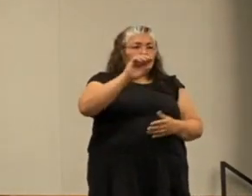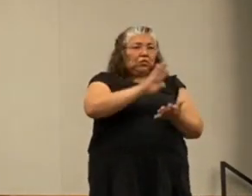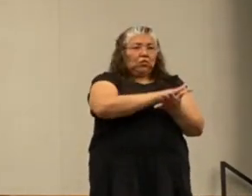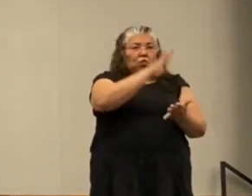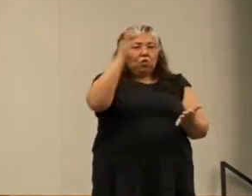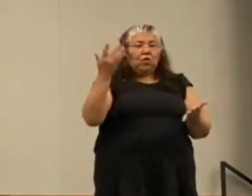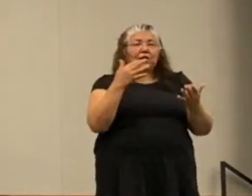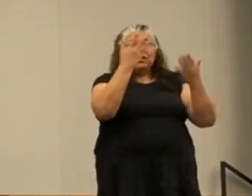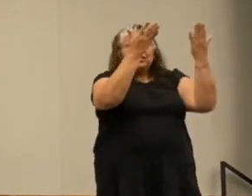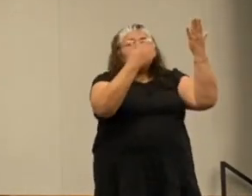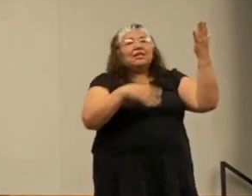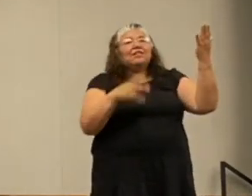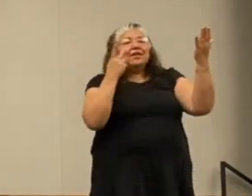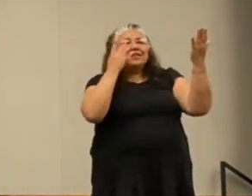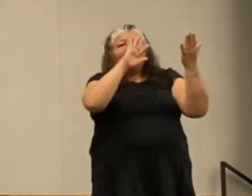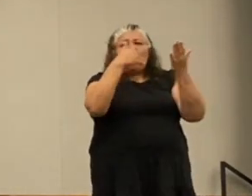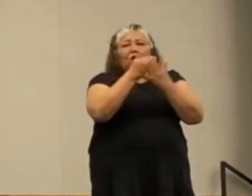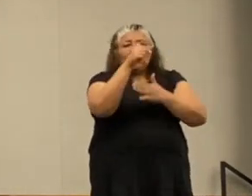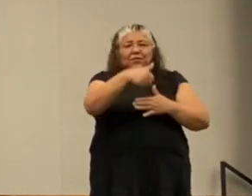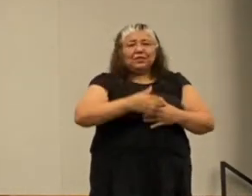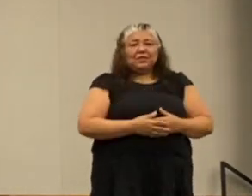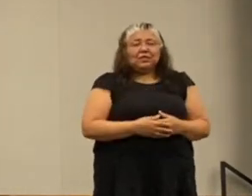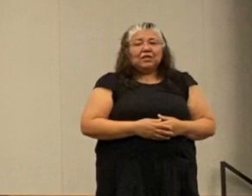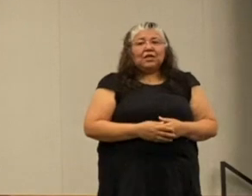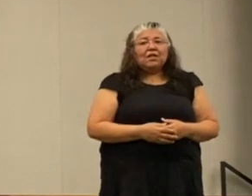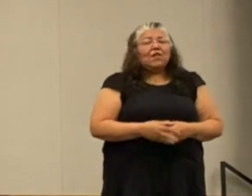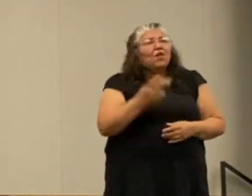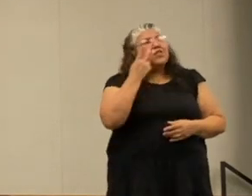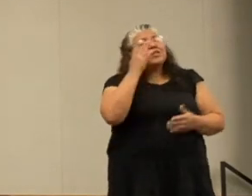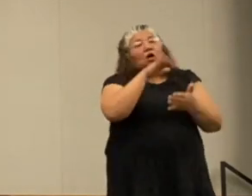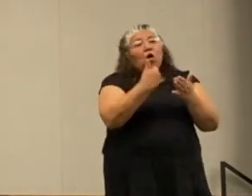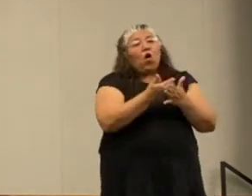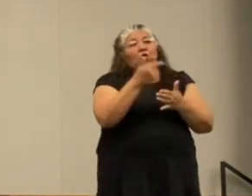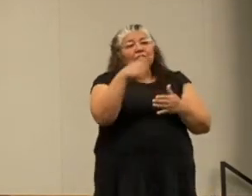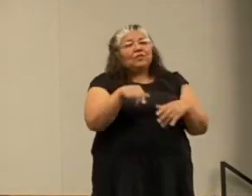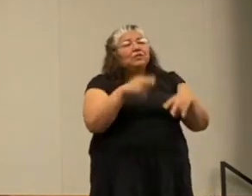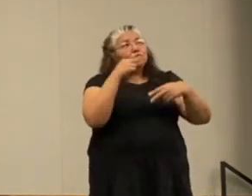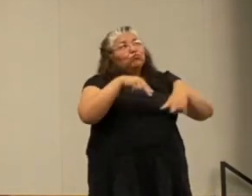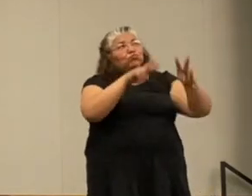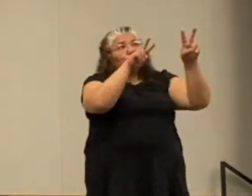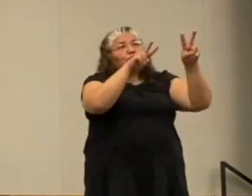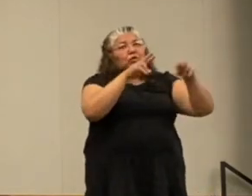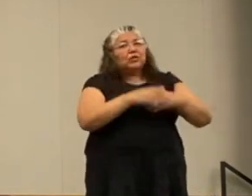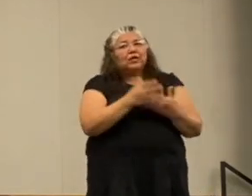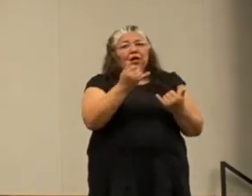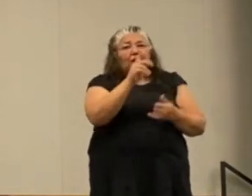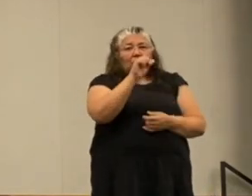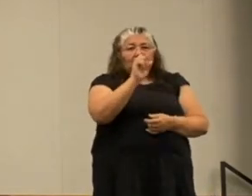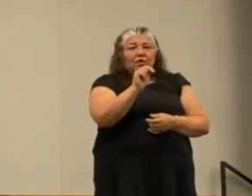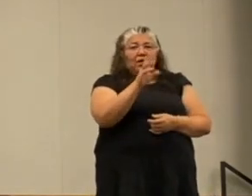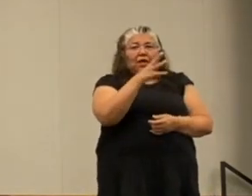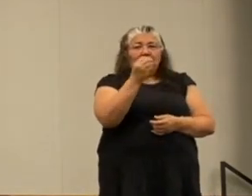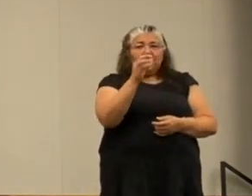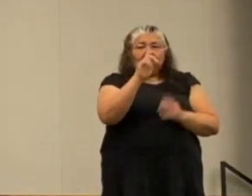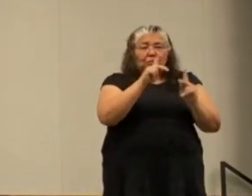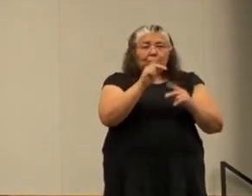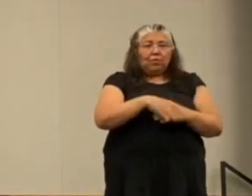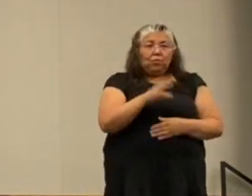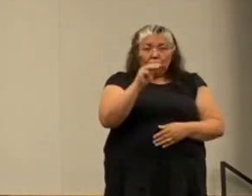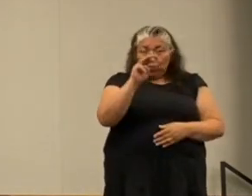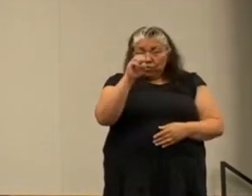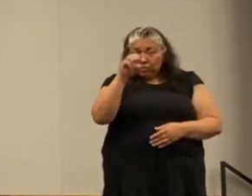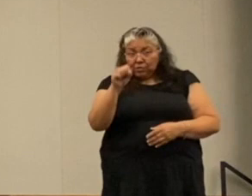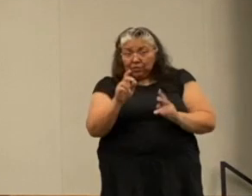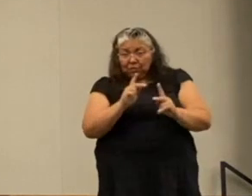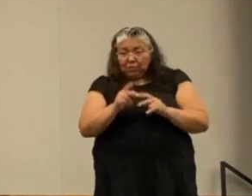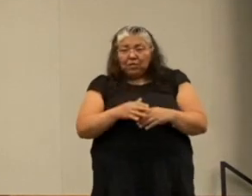see all of this, okay? They are seeing all of it. Aaron and the people, right? Moses' brother, Aaron and his